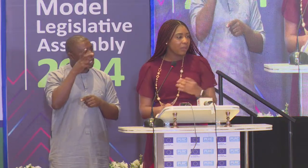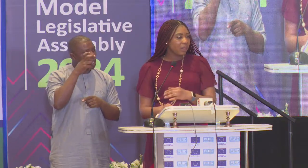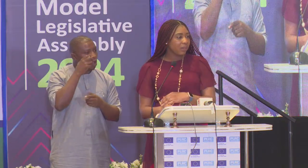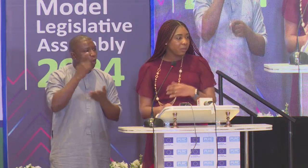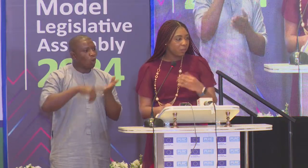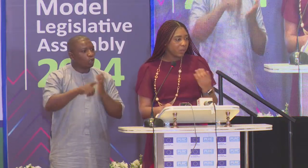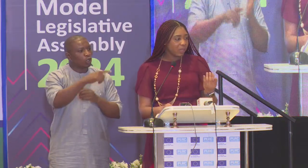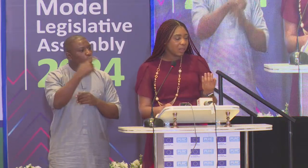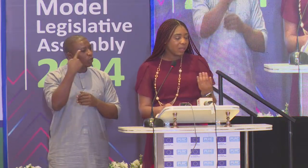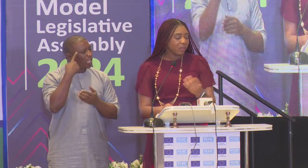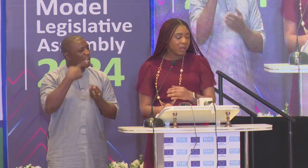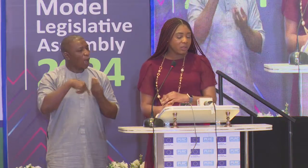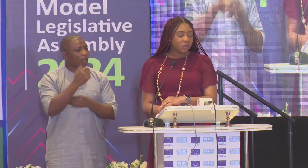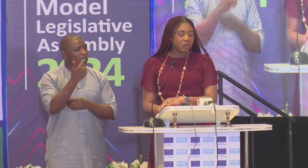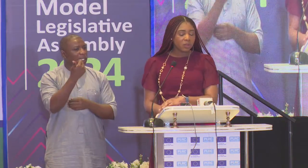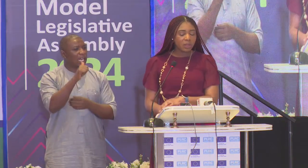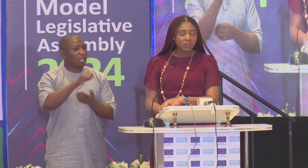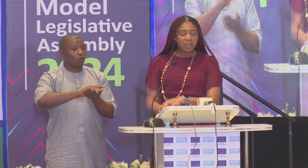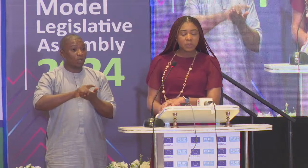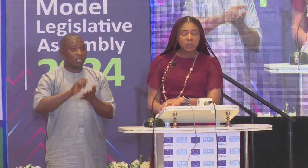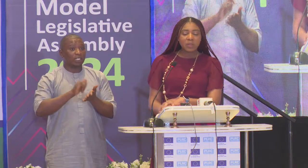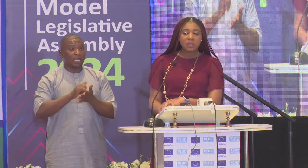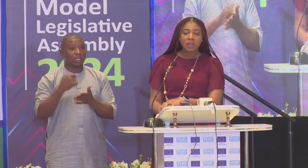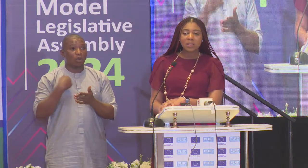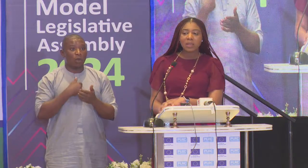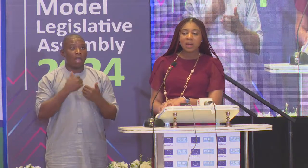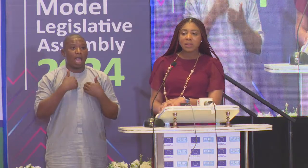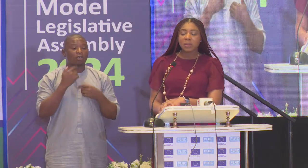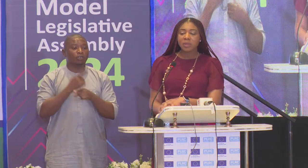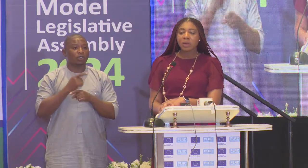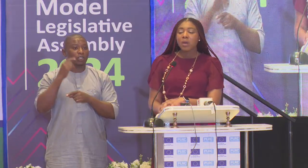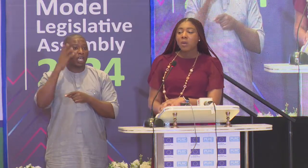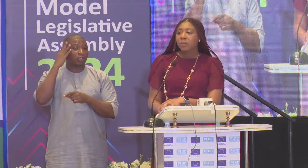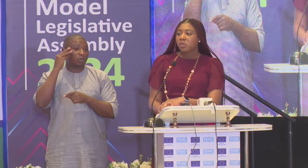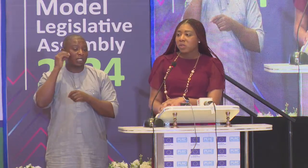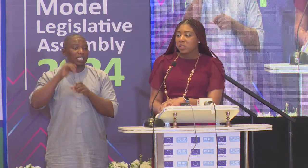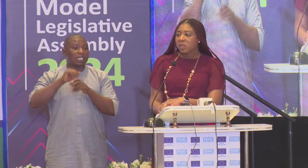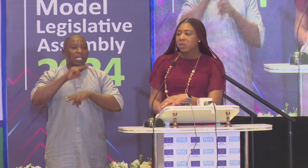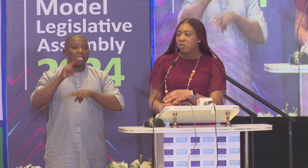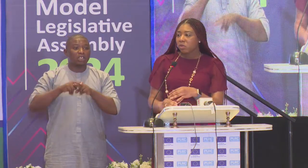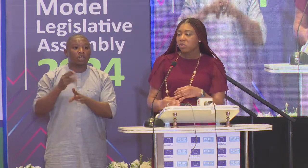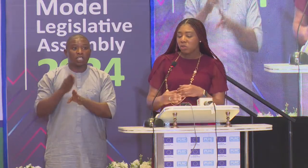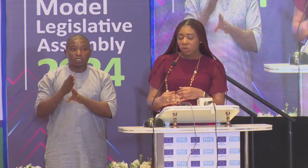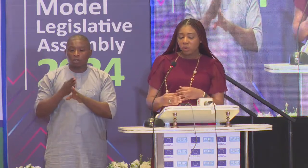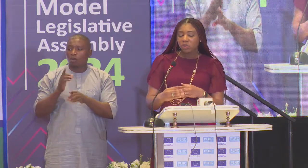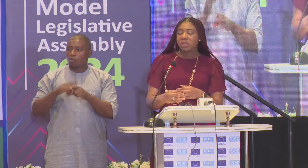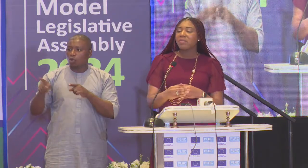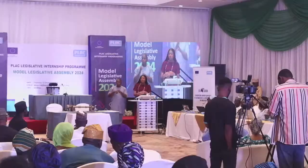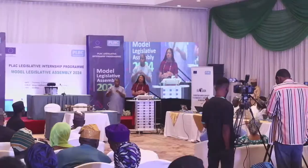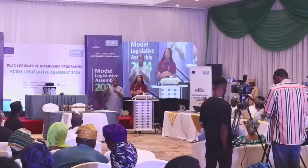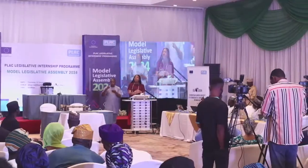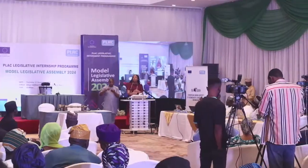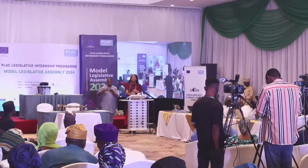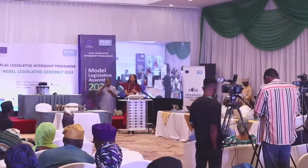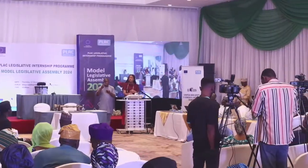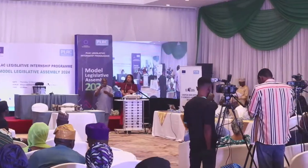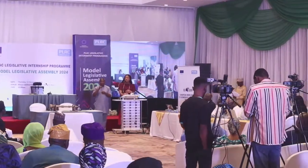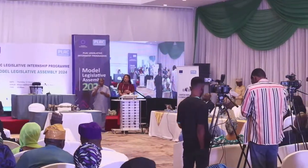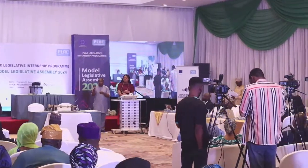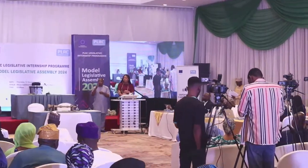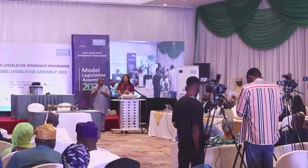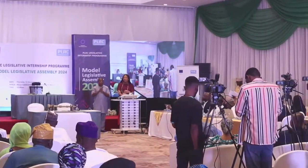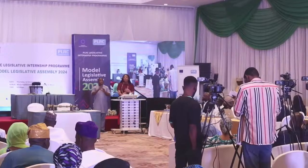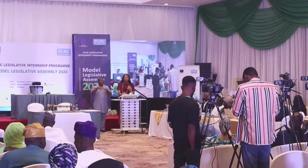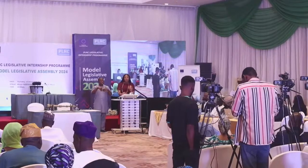the 10-week that you had just experienced in the National Assembly, but to see not you just giving constructive